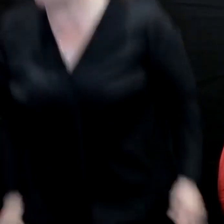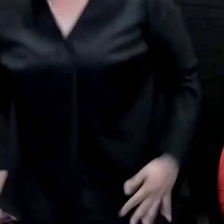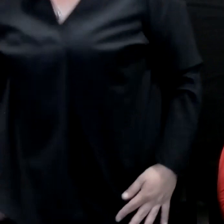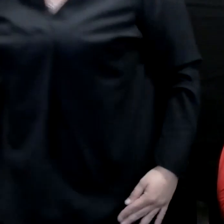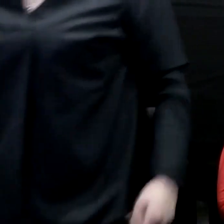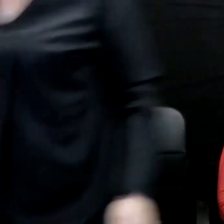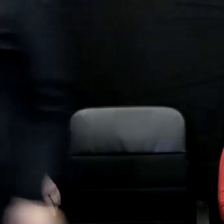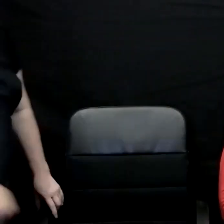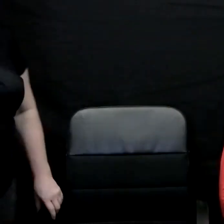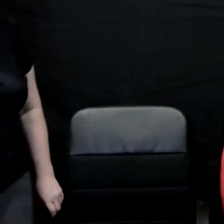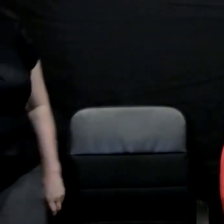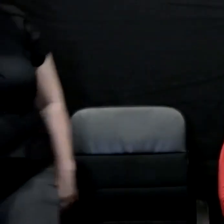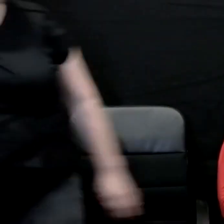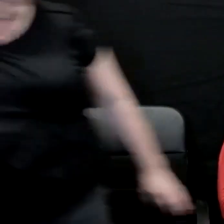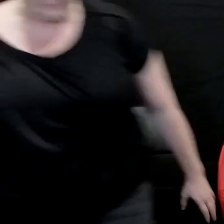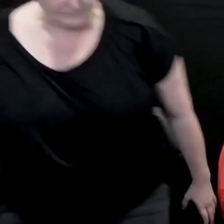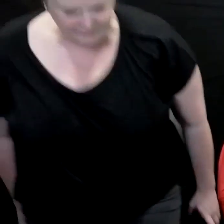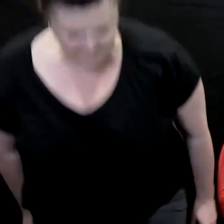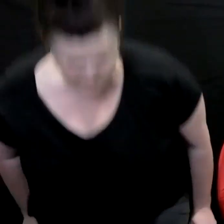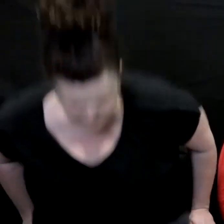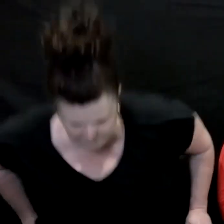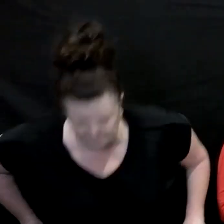that's not the intent.